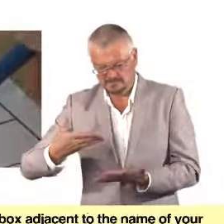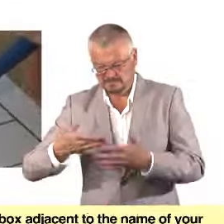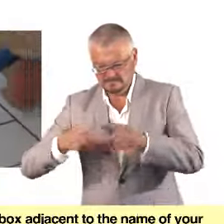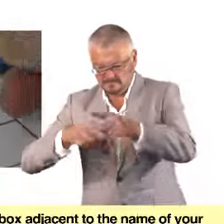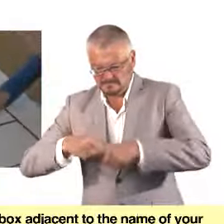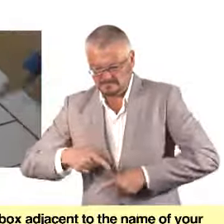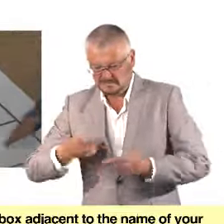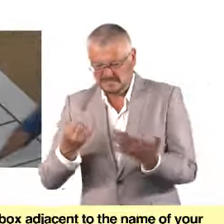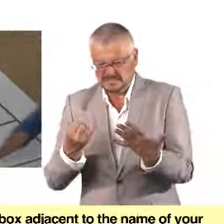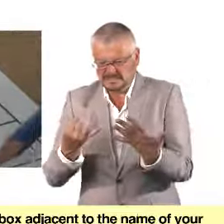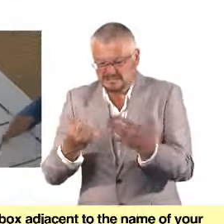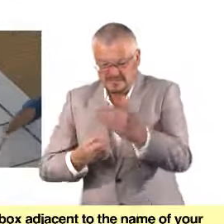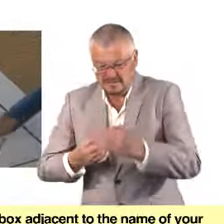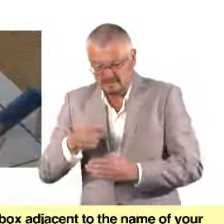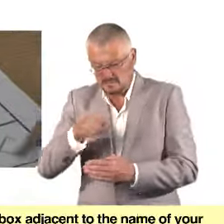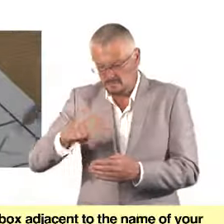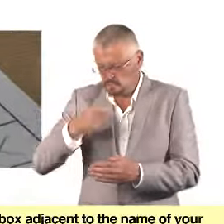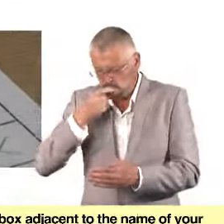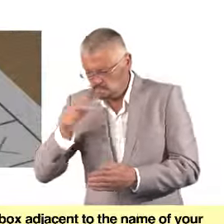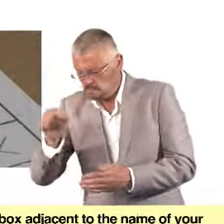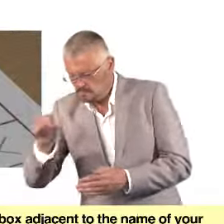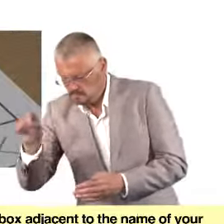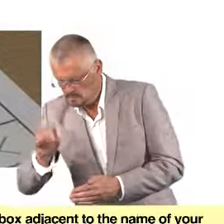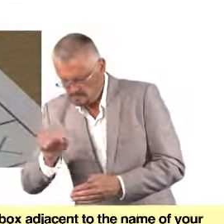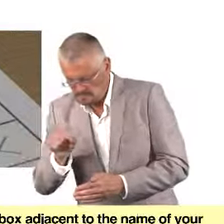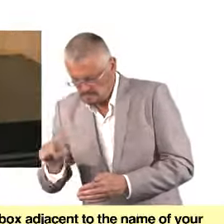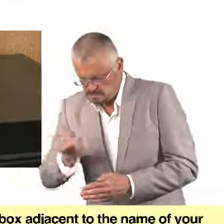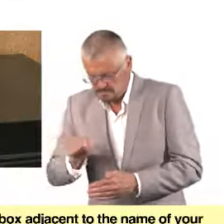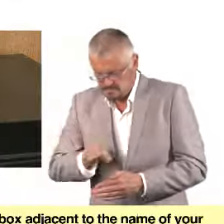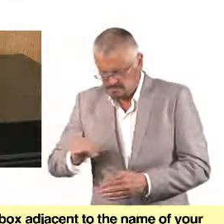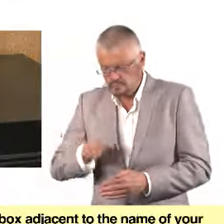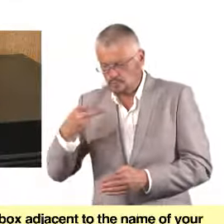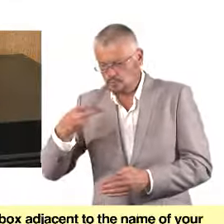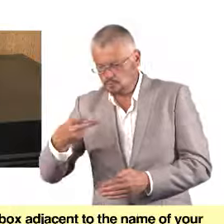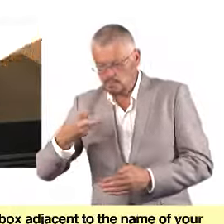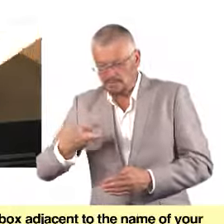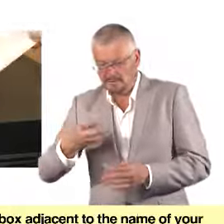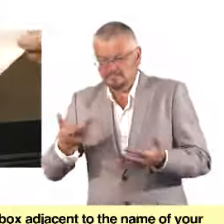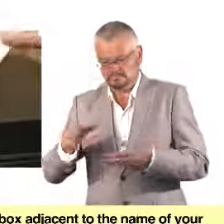You then place a cross in the box adjacent to the name of your candidate or candidates and place your ballot paper in the ballot box.